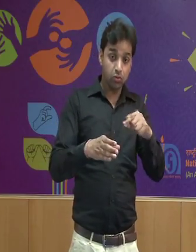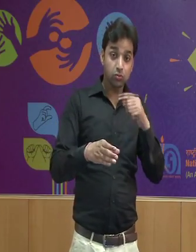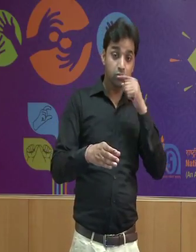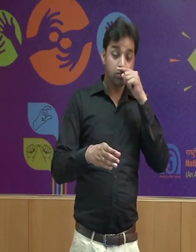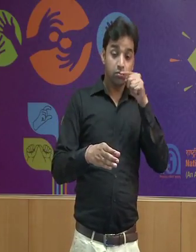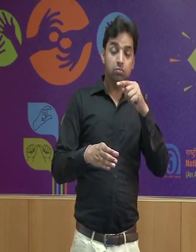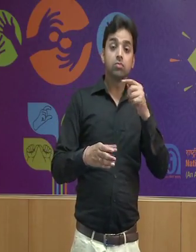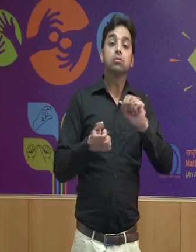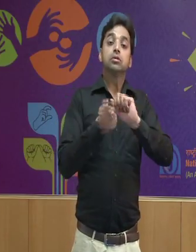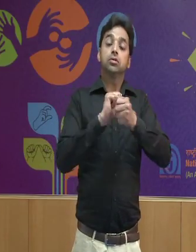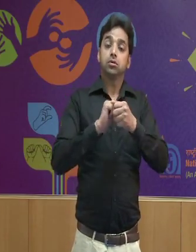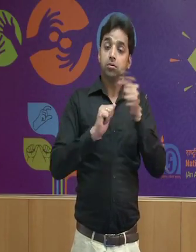regard.